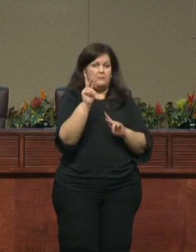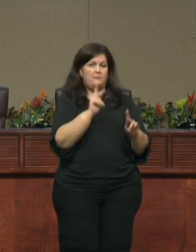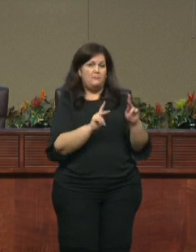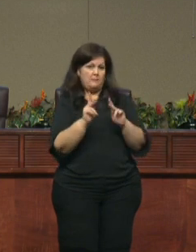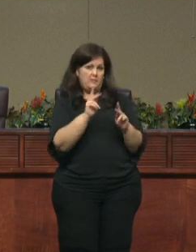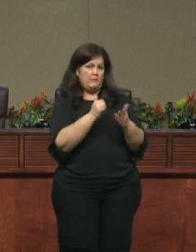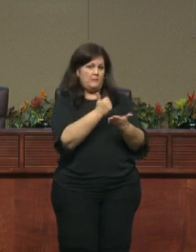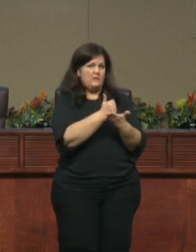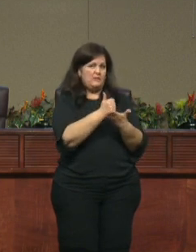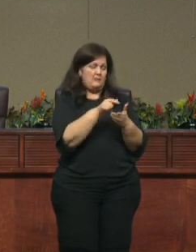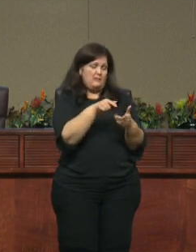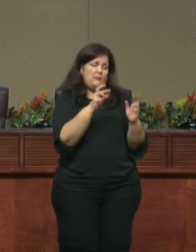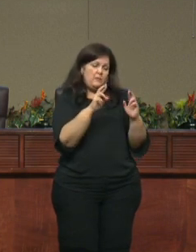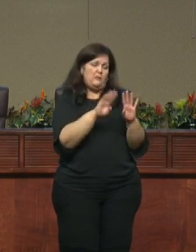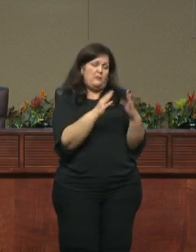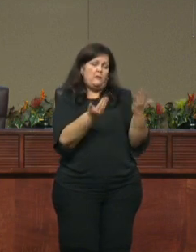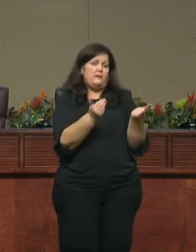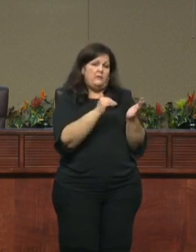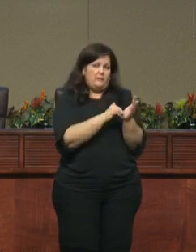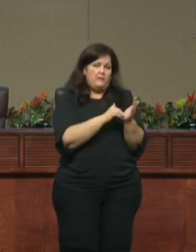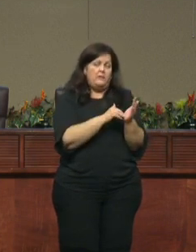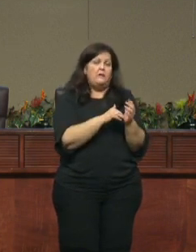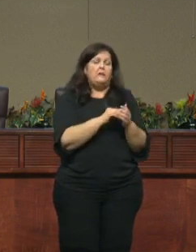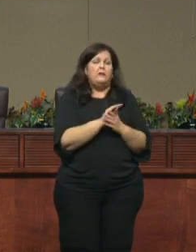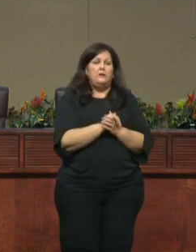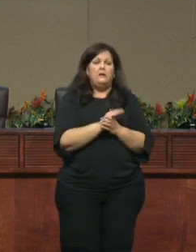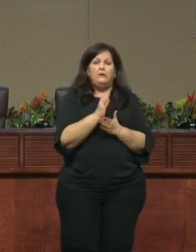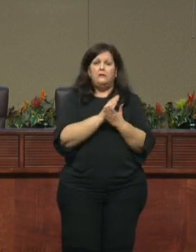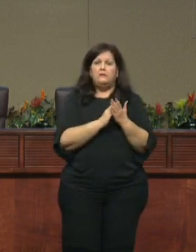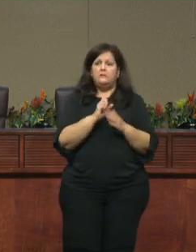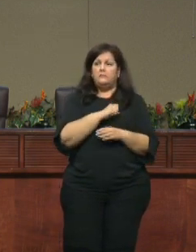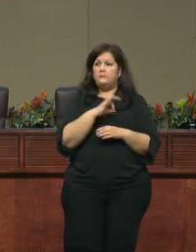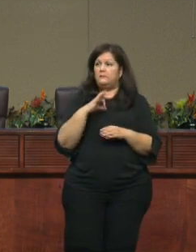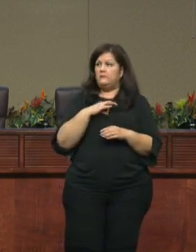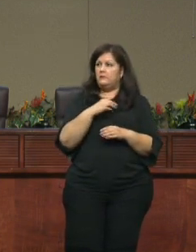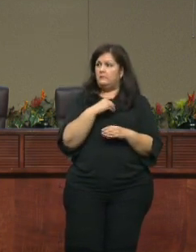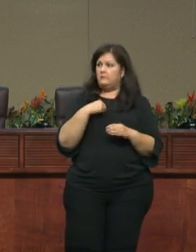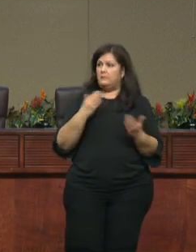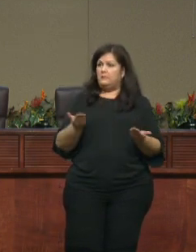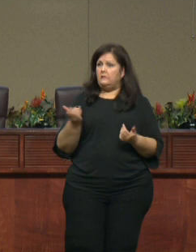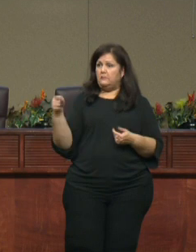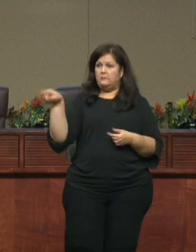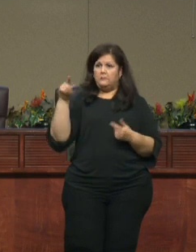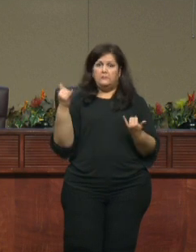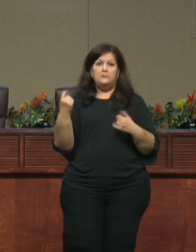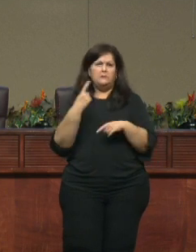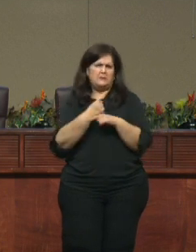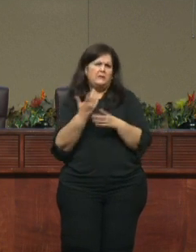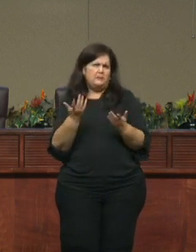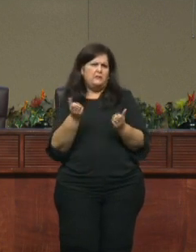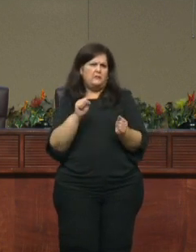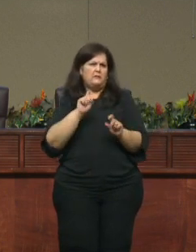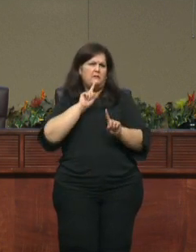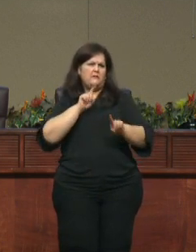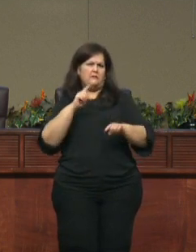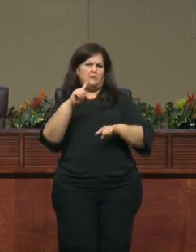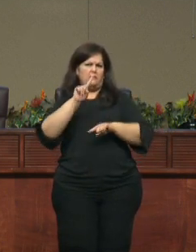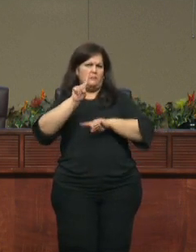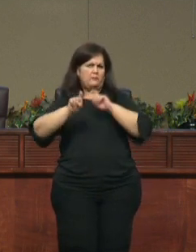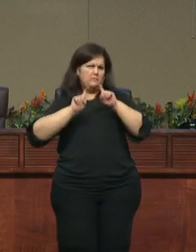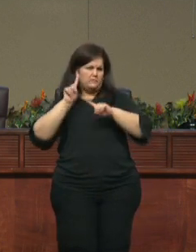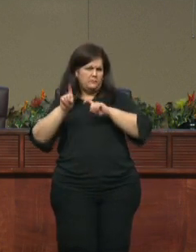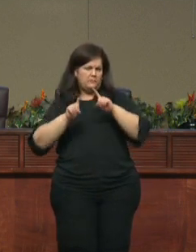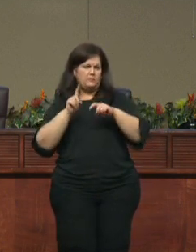portal. I do have some staff members who are here today who may be able to answer questions about either